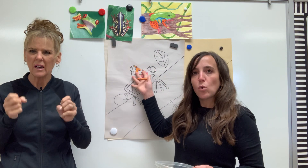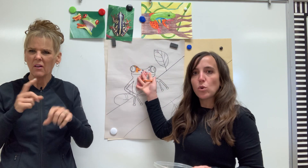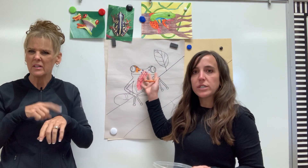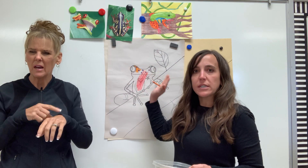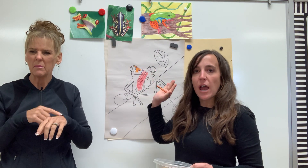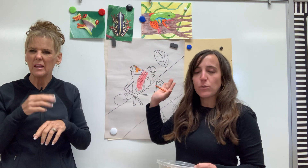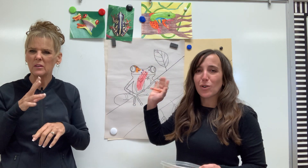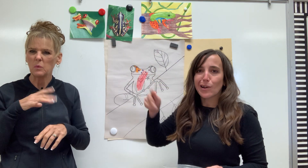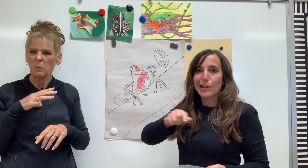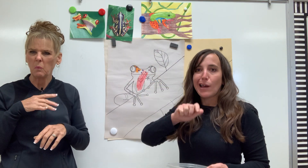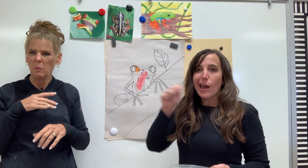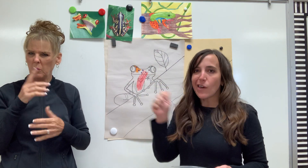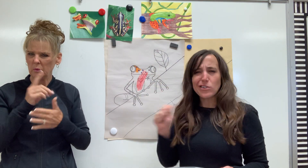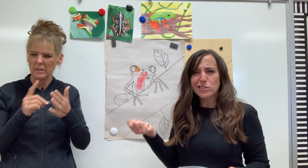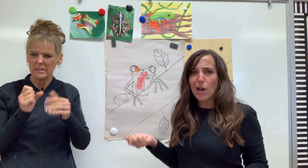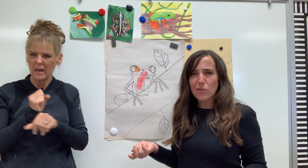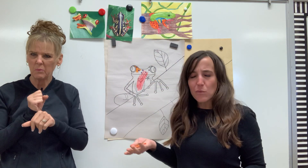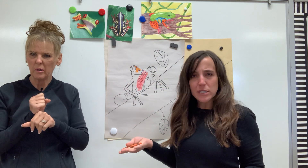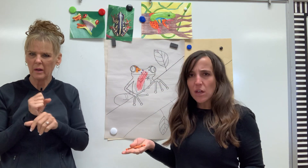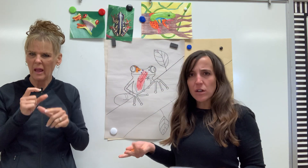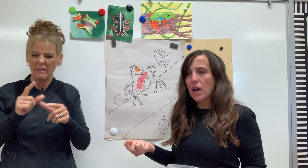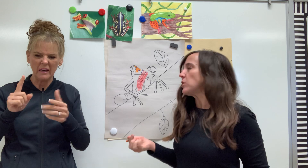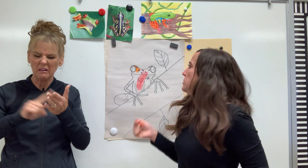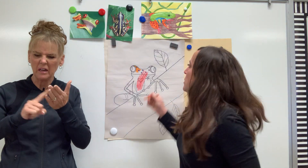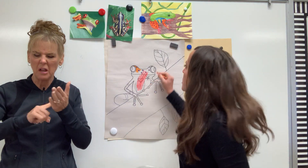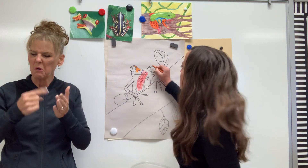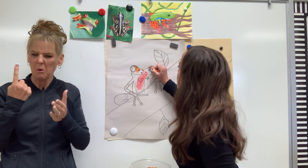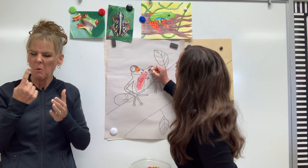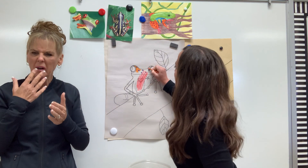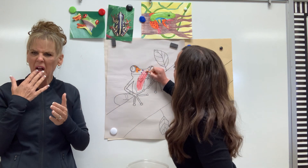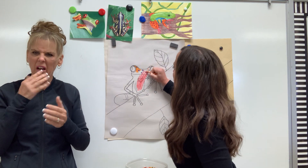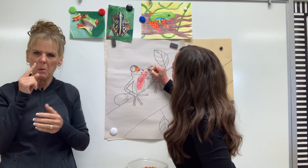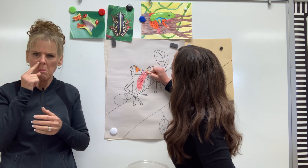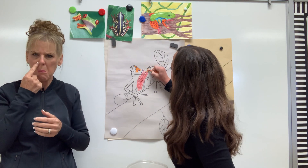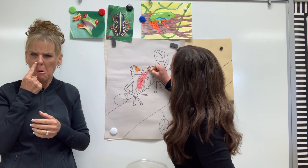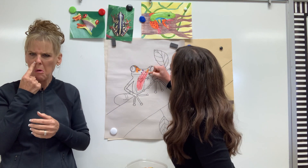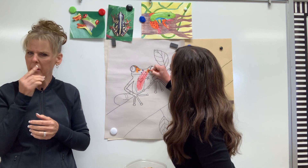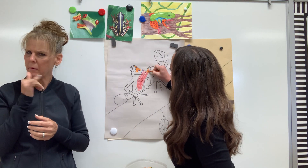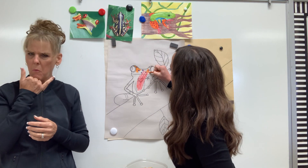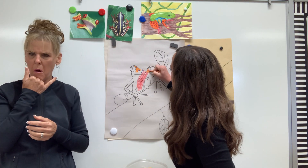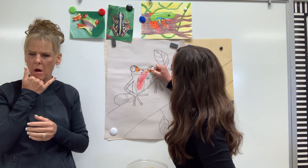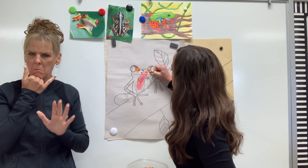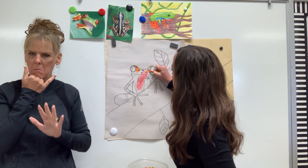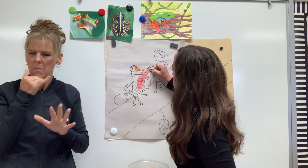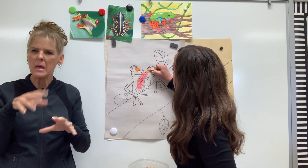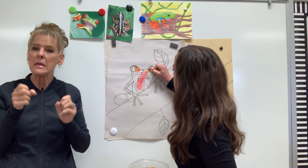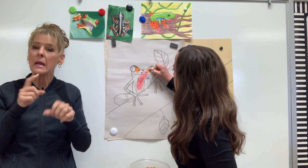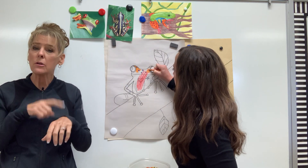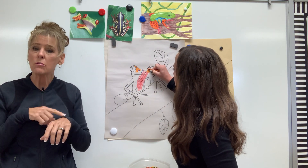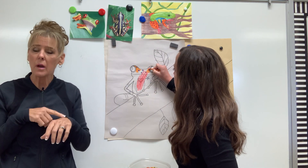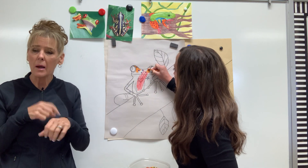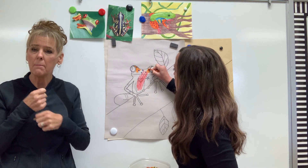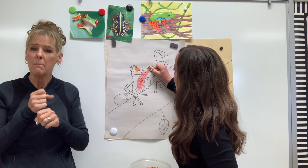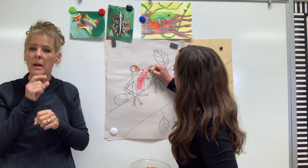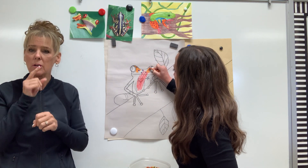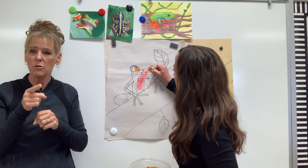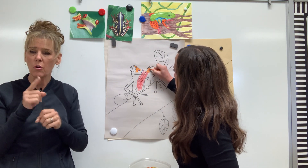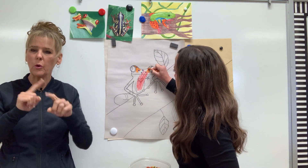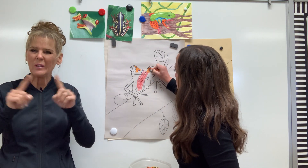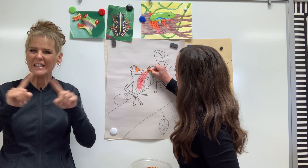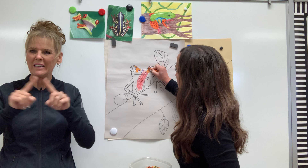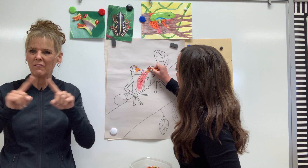this cool design work and then just color it one solid color. So you wanna take your time and make sure that the designs are